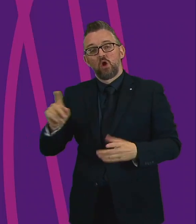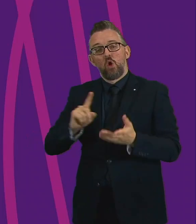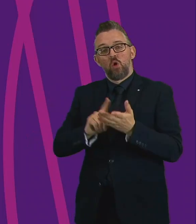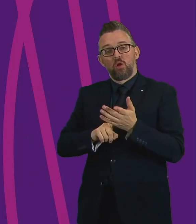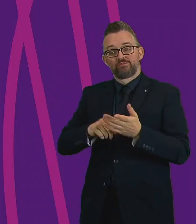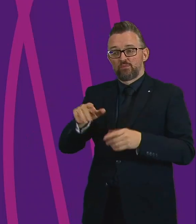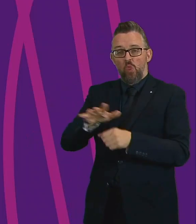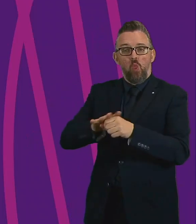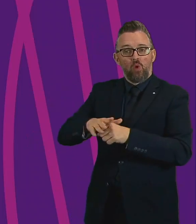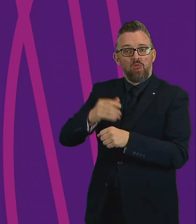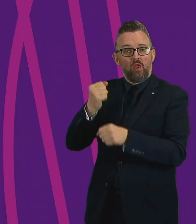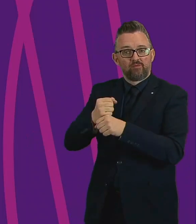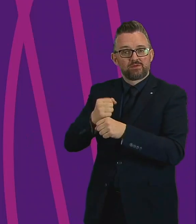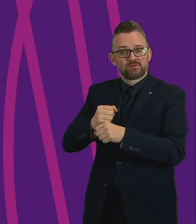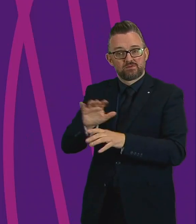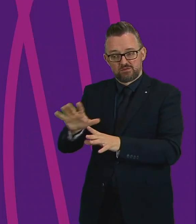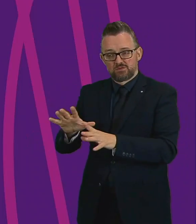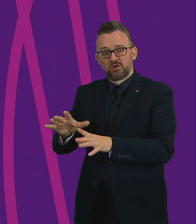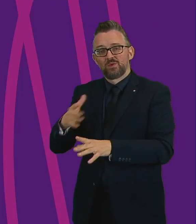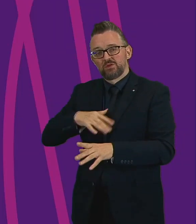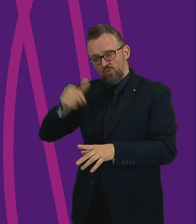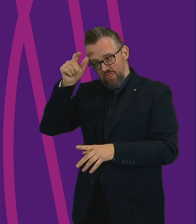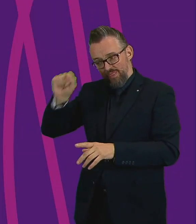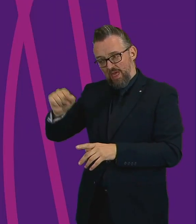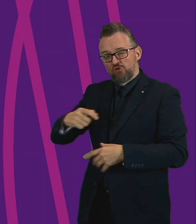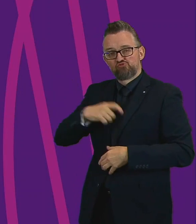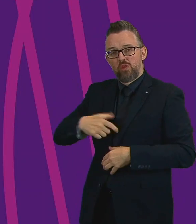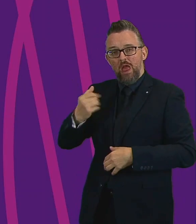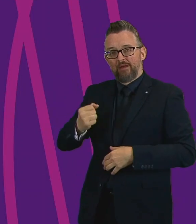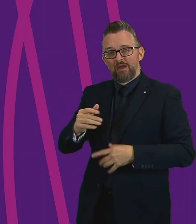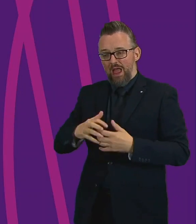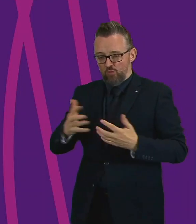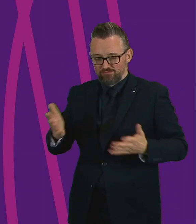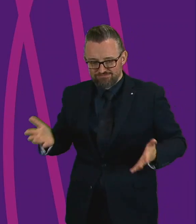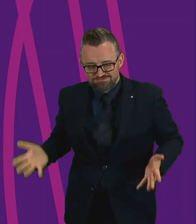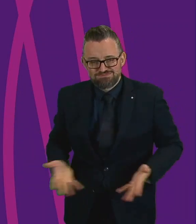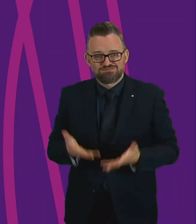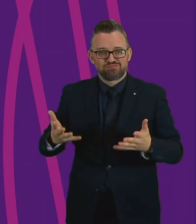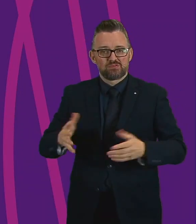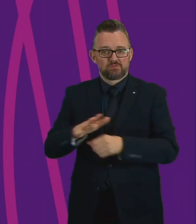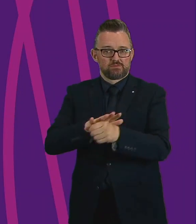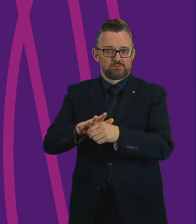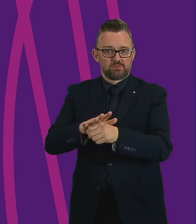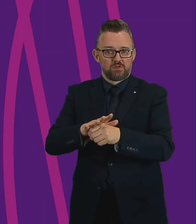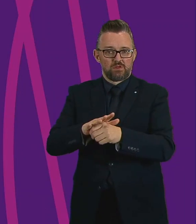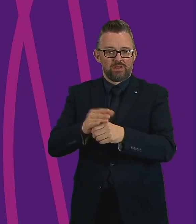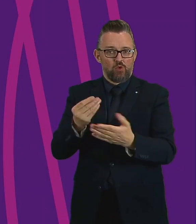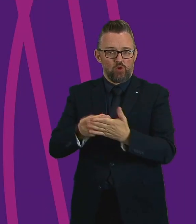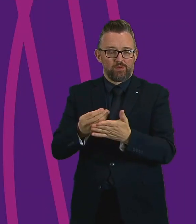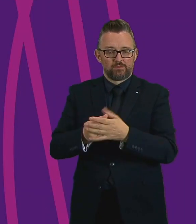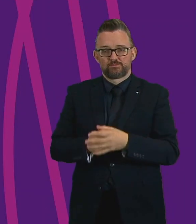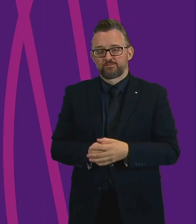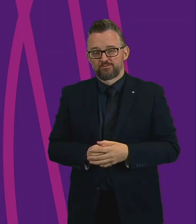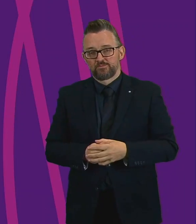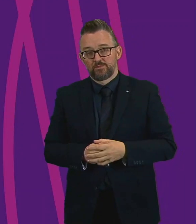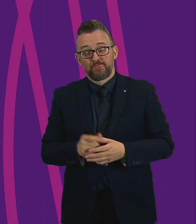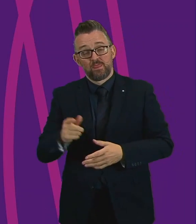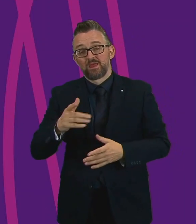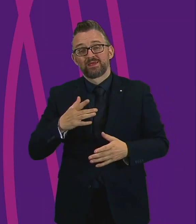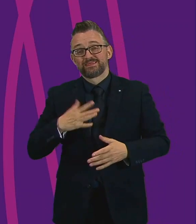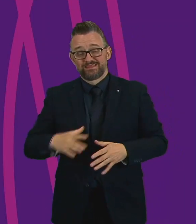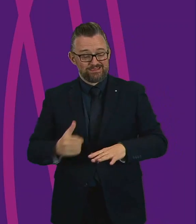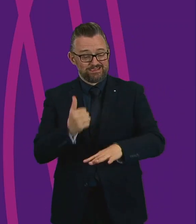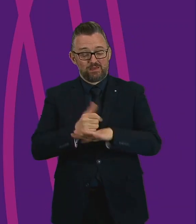economy, and that is why, Presiding Officer, in concluding, I would say that there must be a new